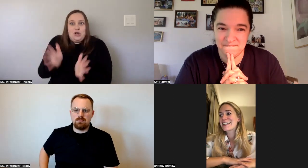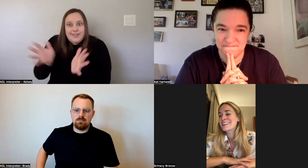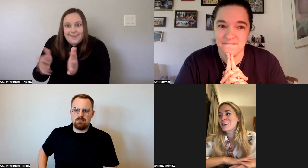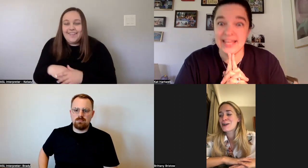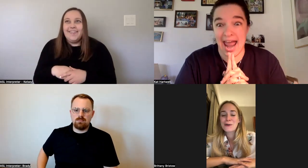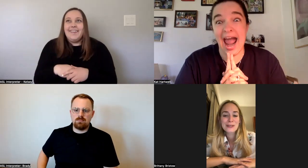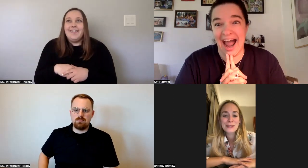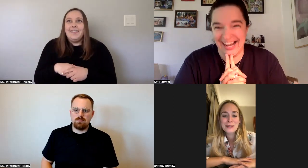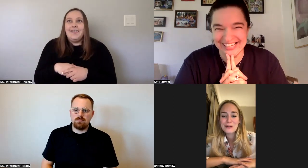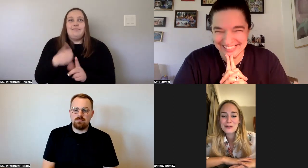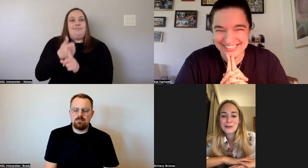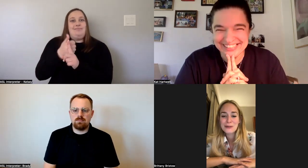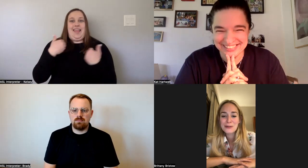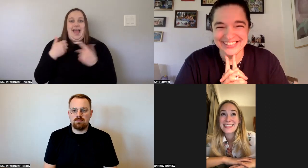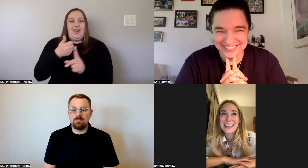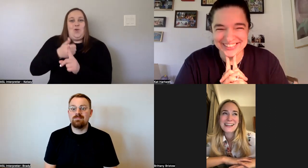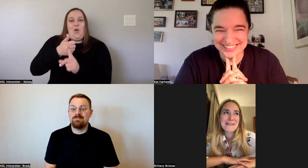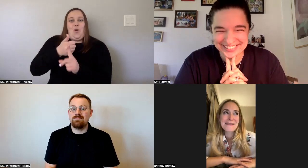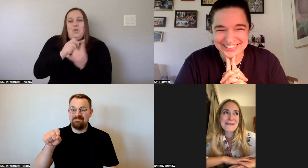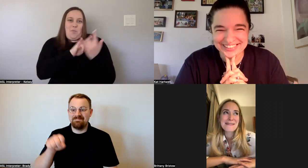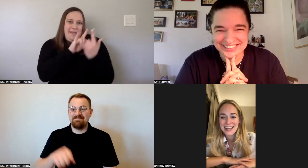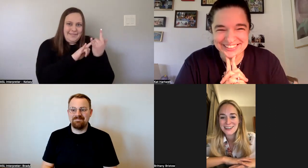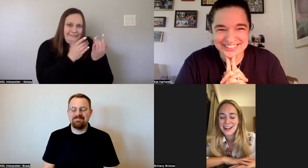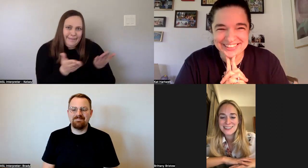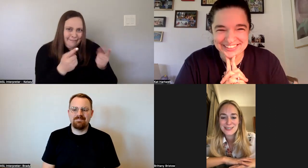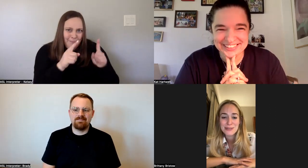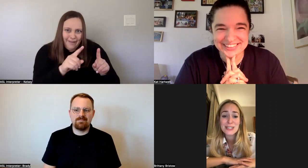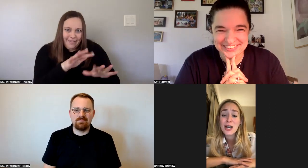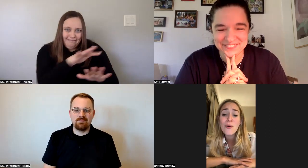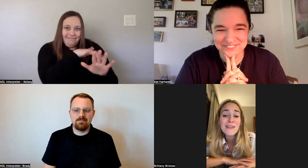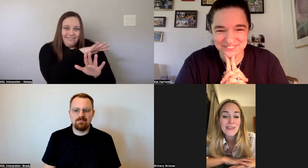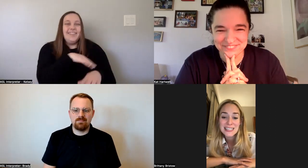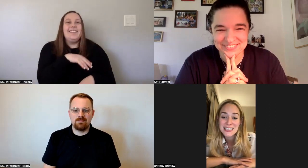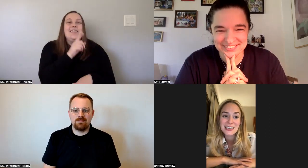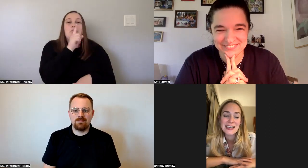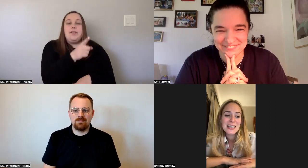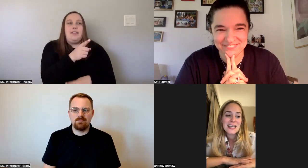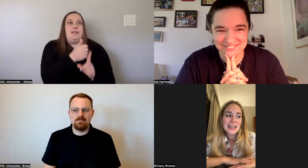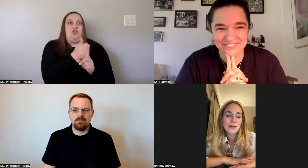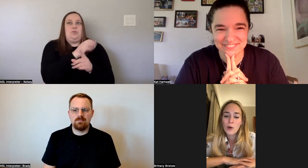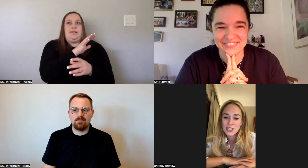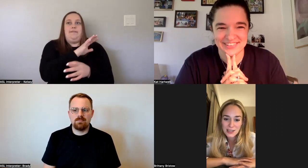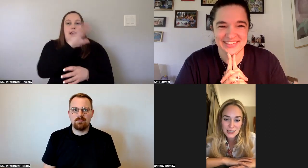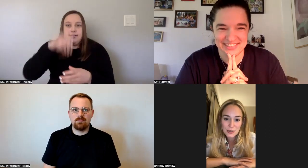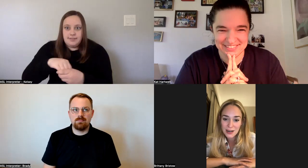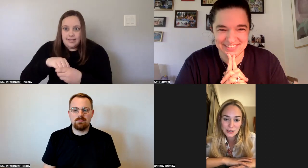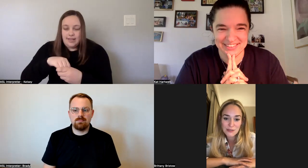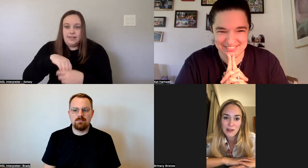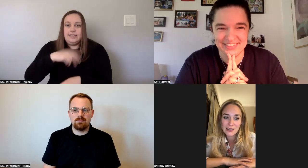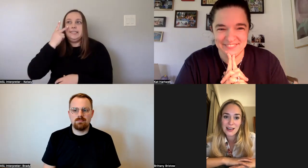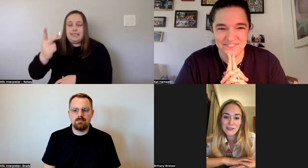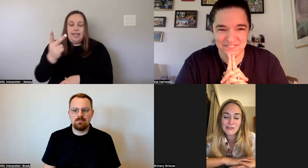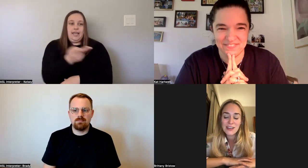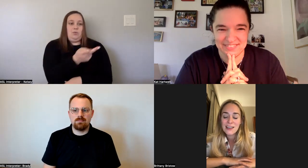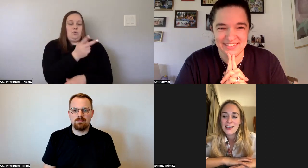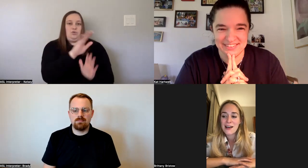had her own little romantic thing going on in the background, and was so invested in watching these two characters fall